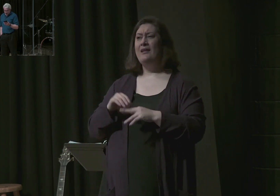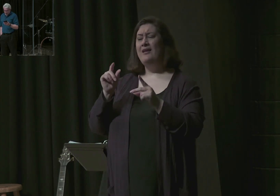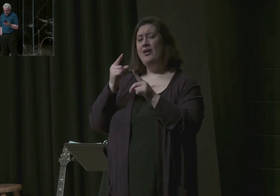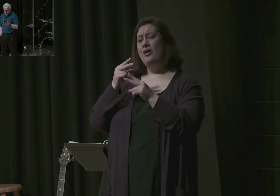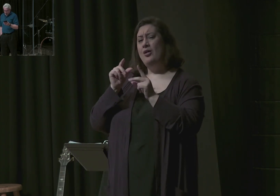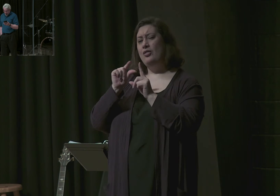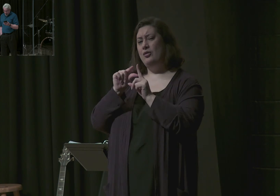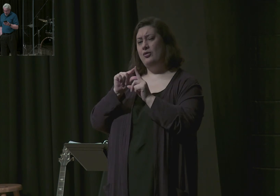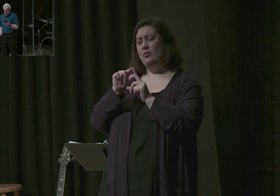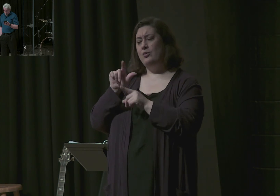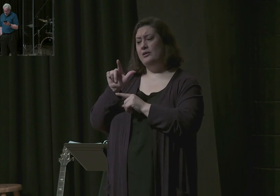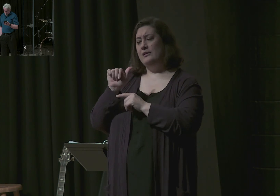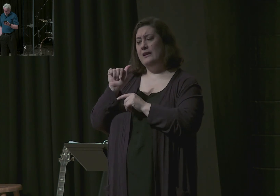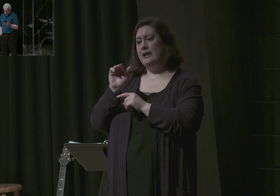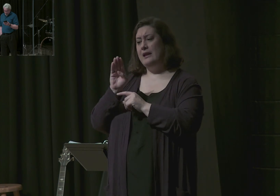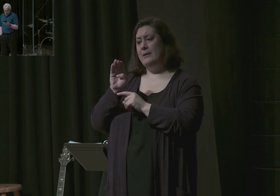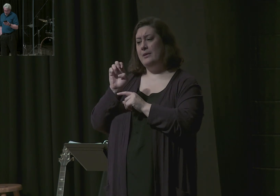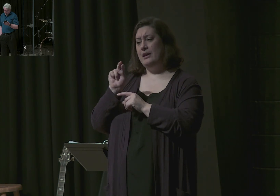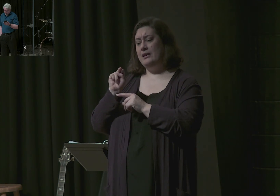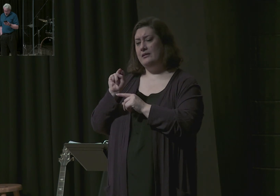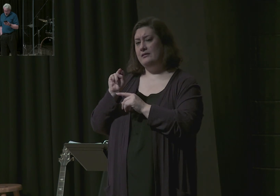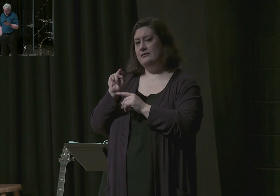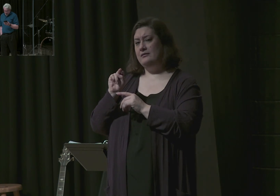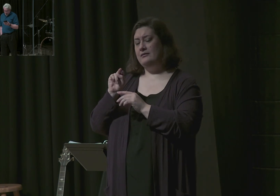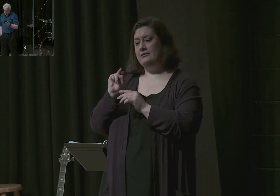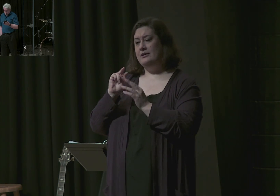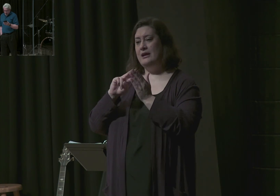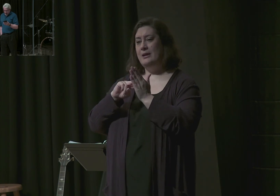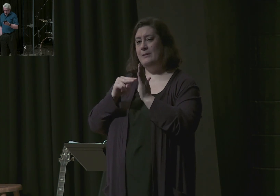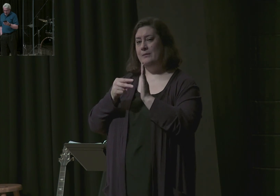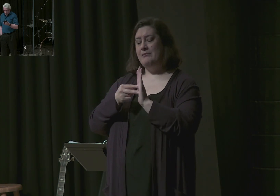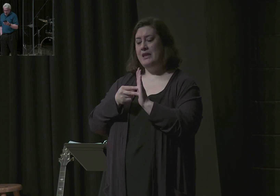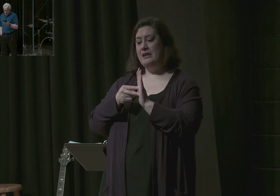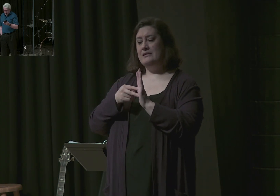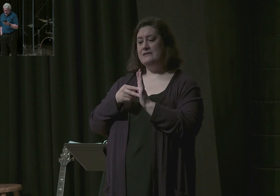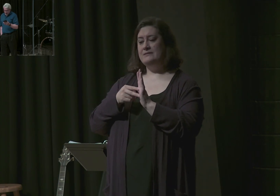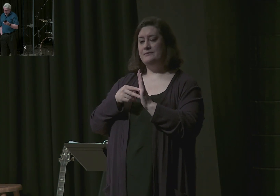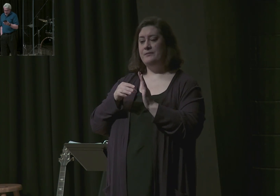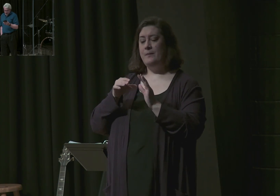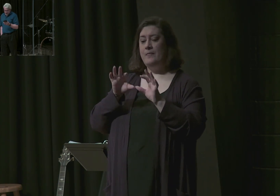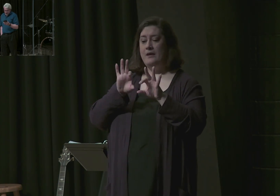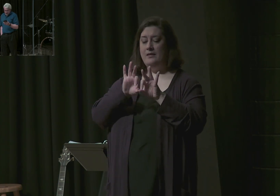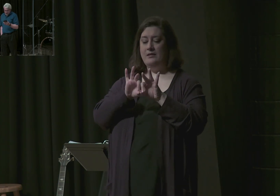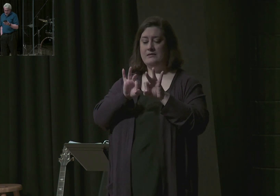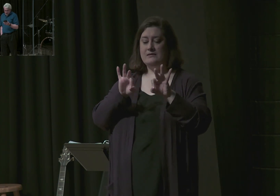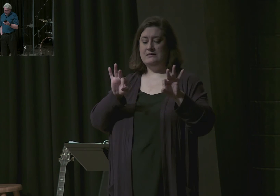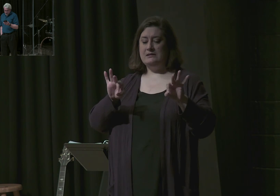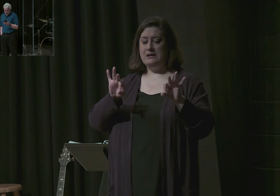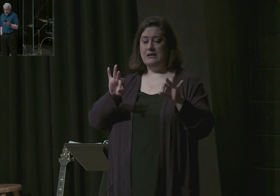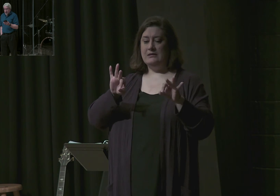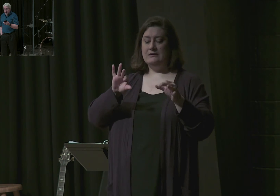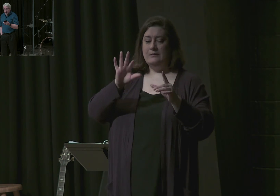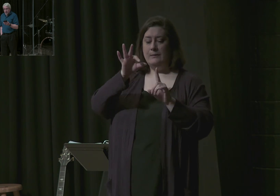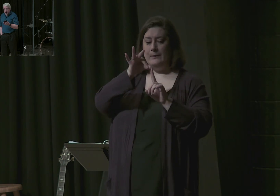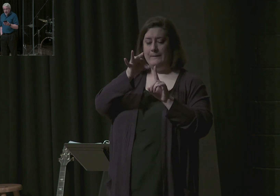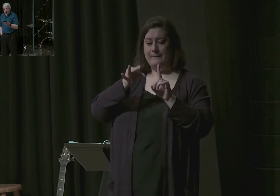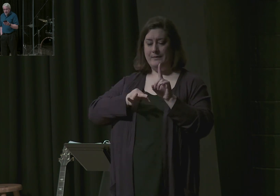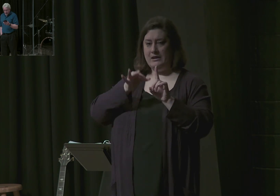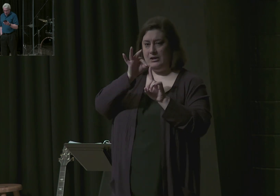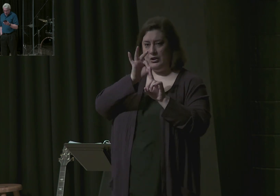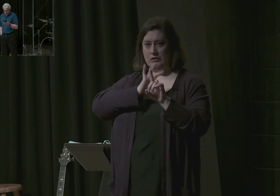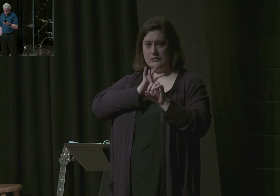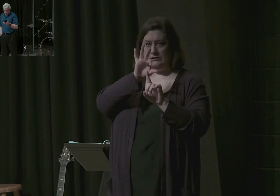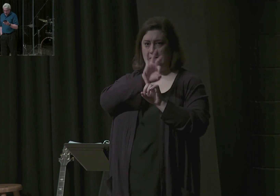the name Laban, for as Jacob peeled back the bark on the sticks and exposed the